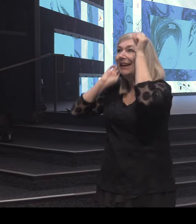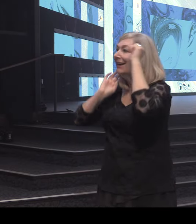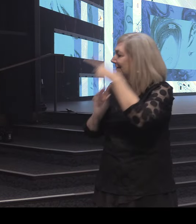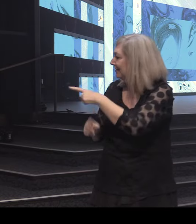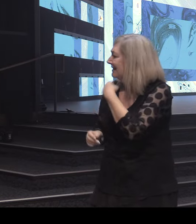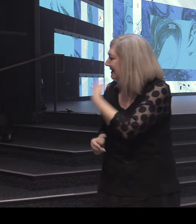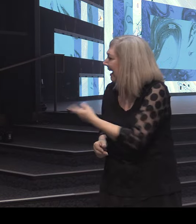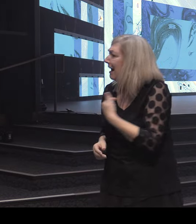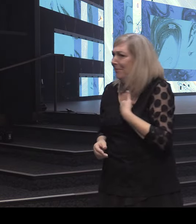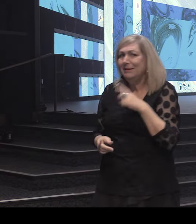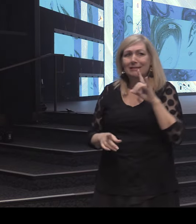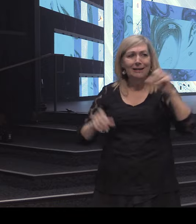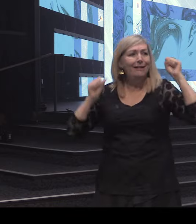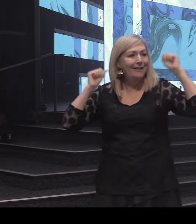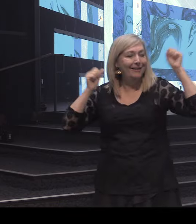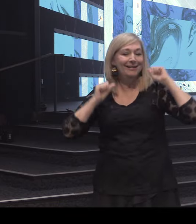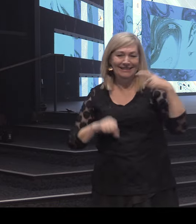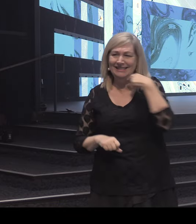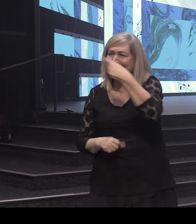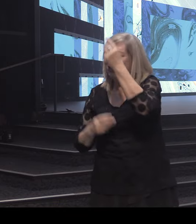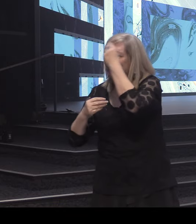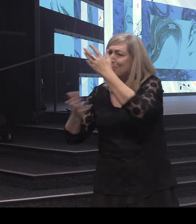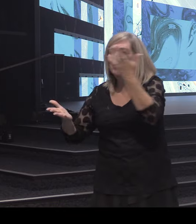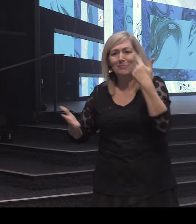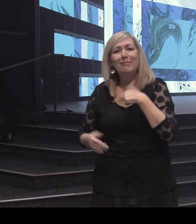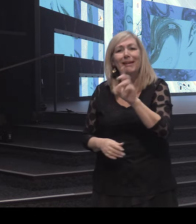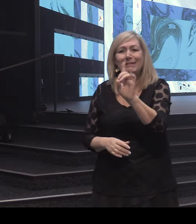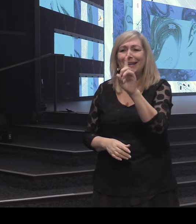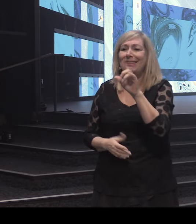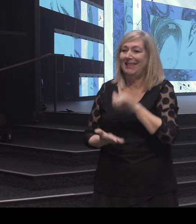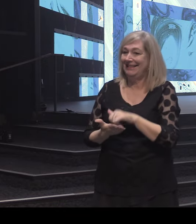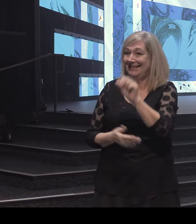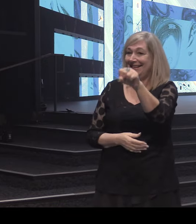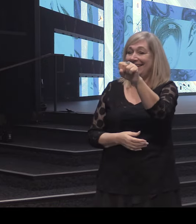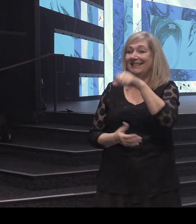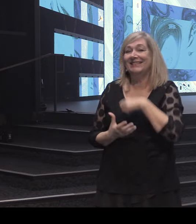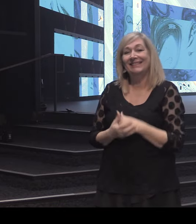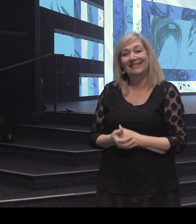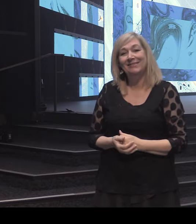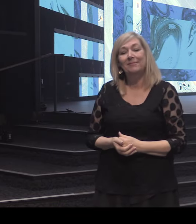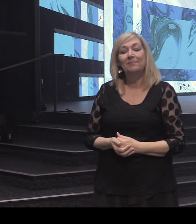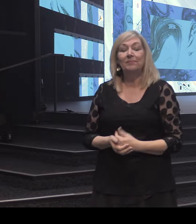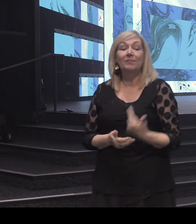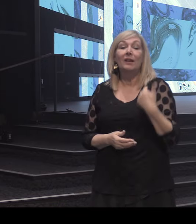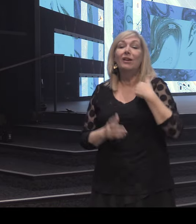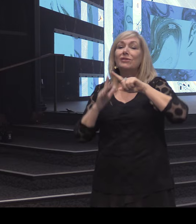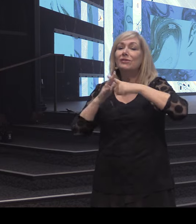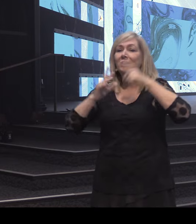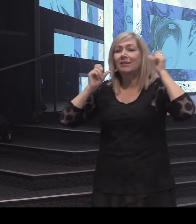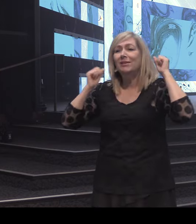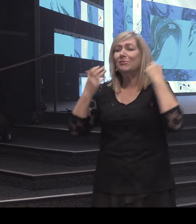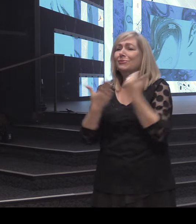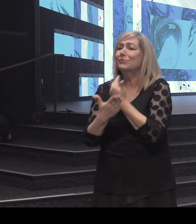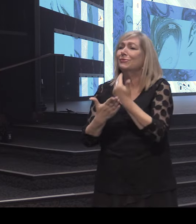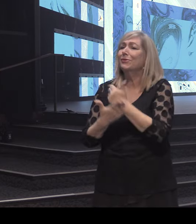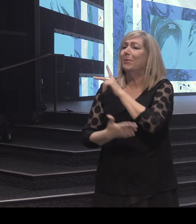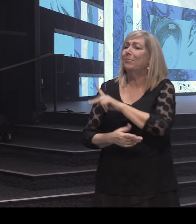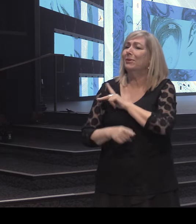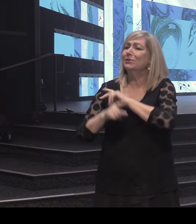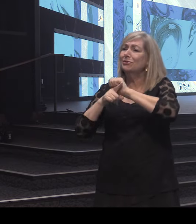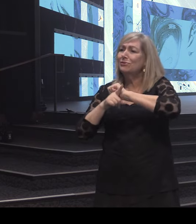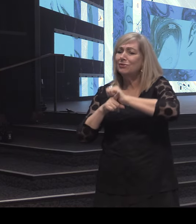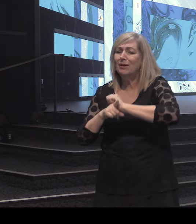But she goes, right. Tell them like it is. But I remember when I started working out, my personal trainer, a new personal trainer, this guy